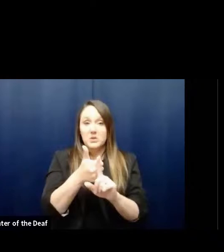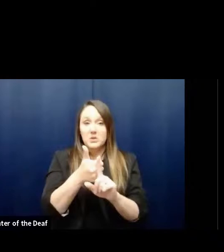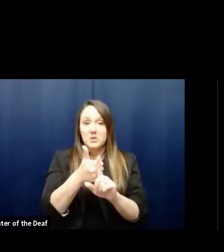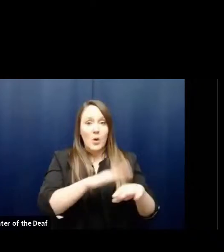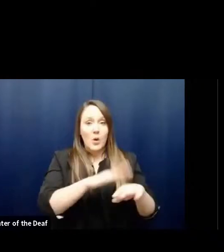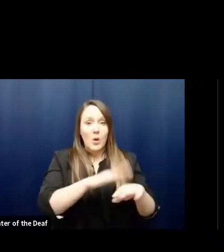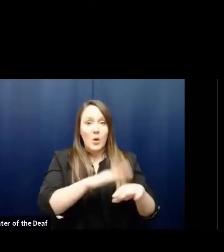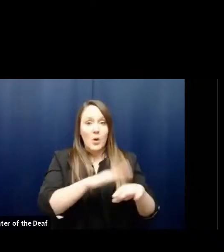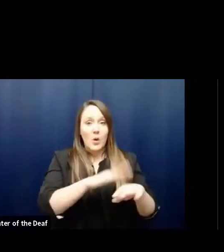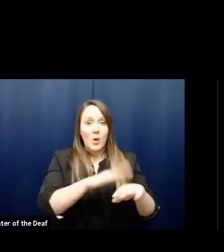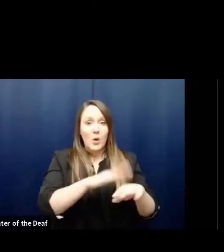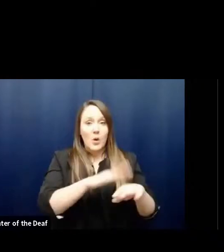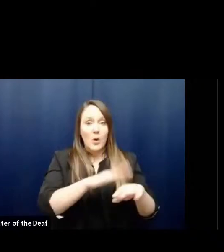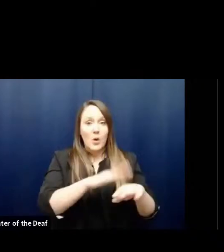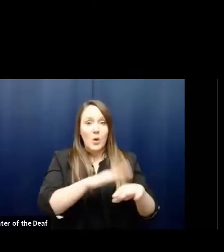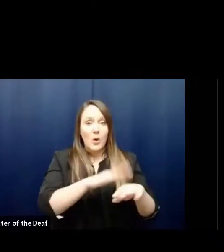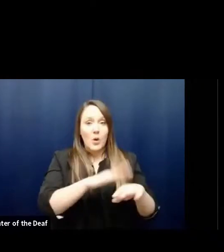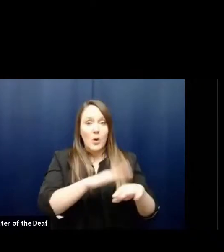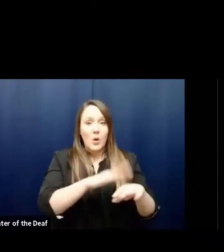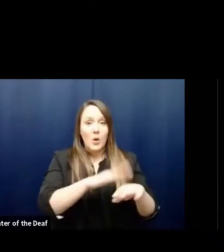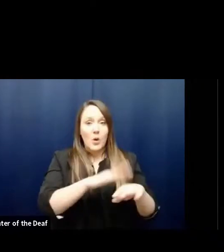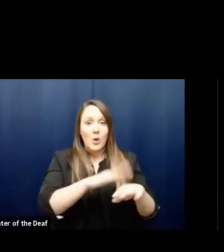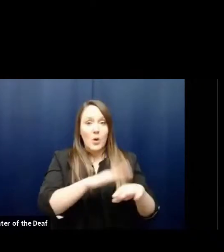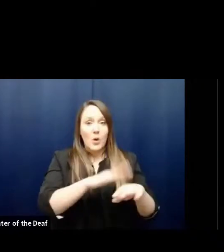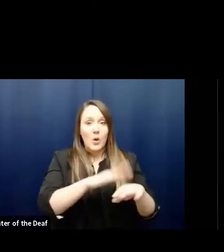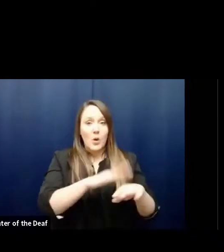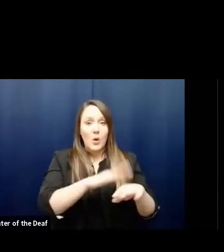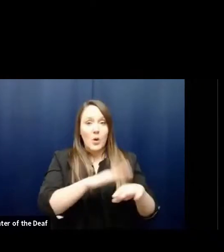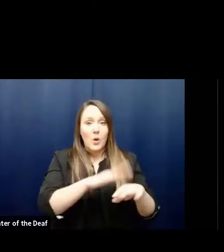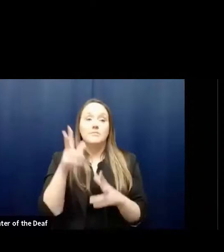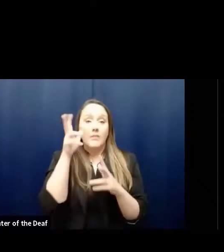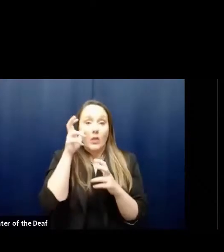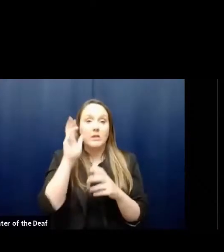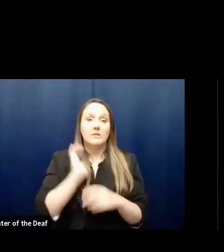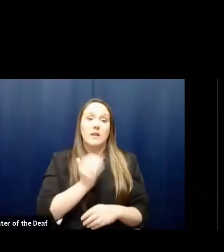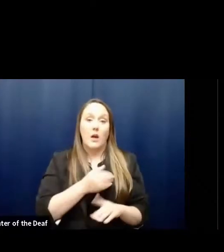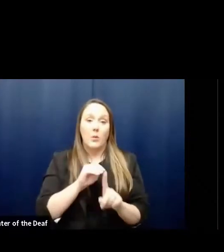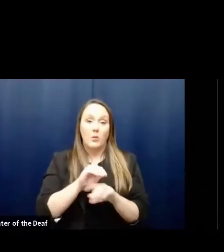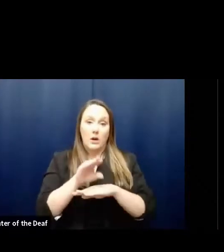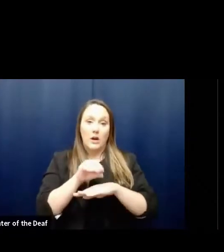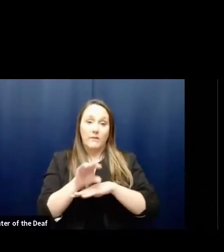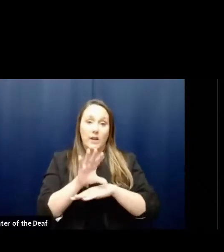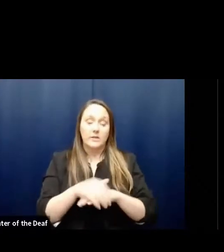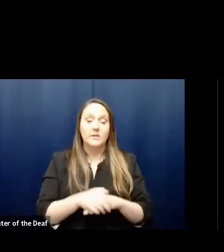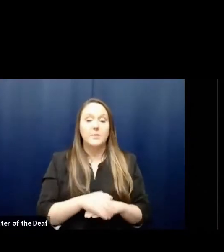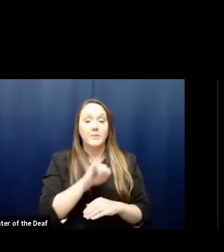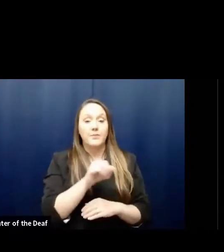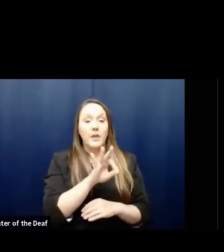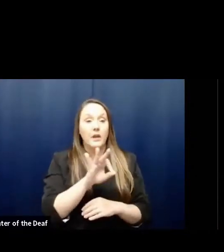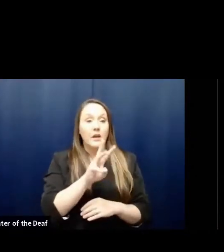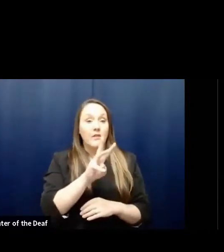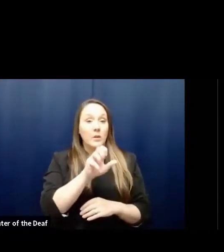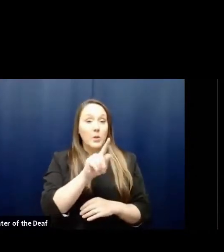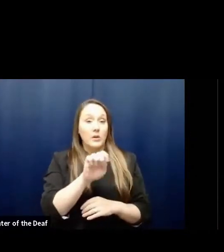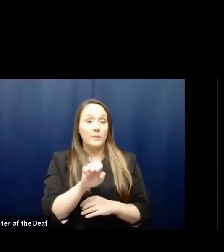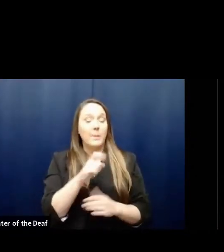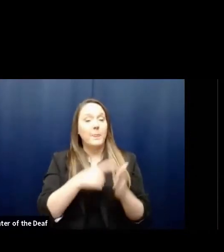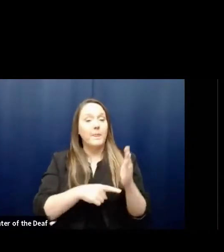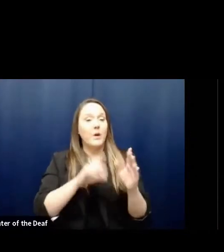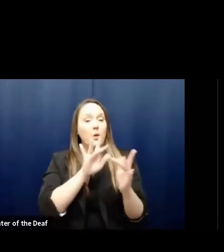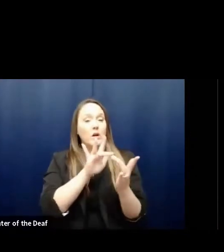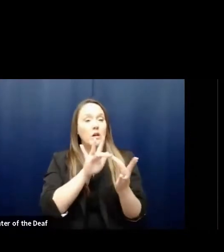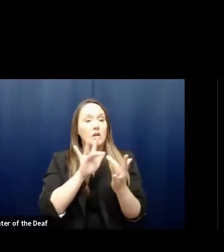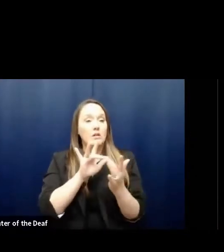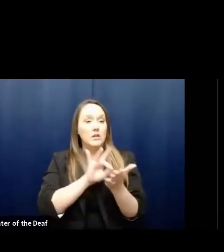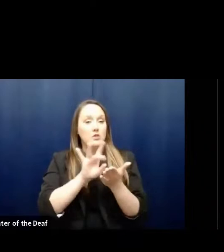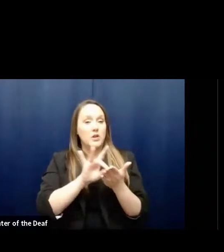anywhere and everywhere. You just need to heed our advice. From Jeff with WATE, what will contact tracing now look